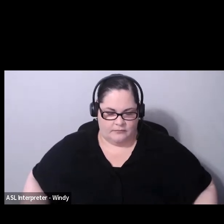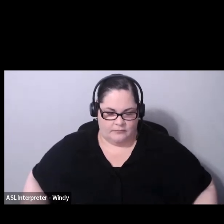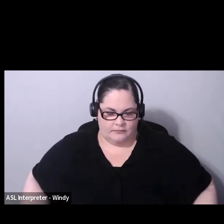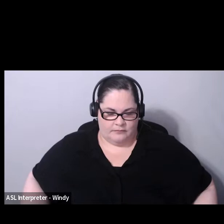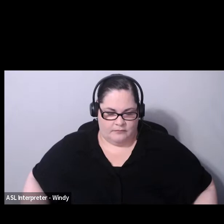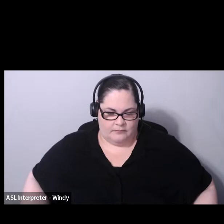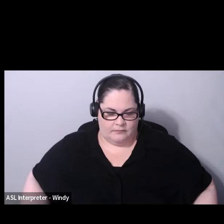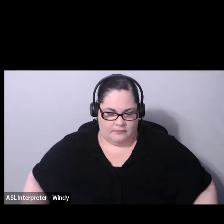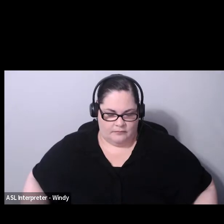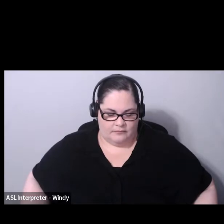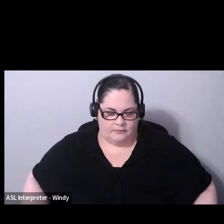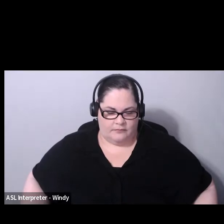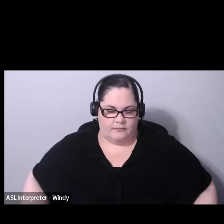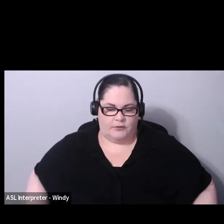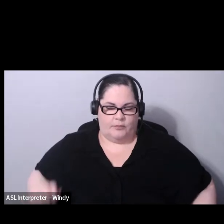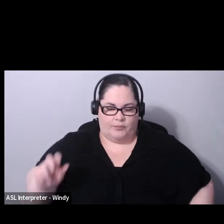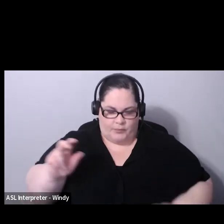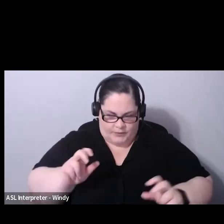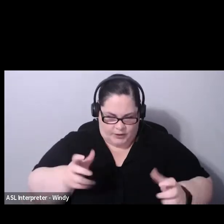The appropriation budget.